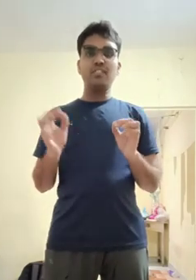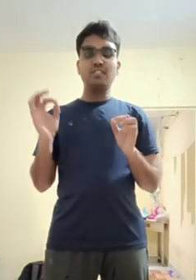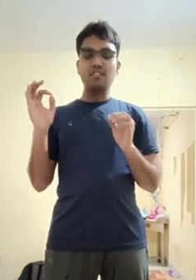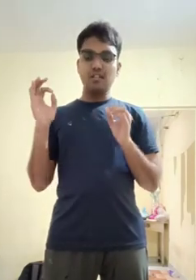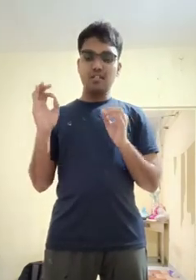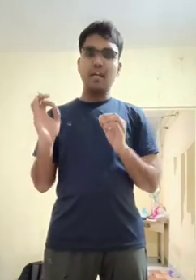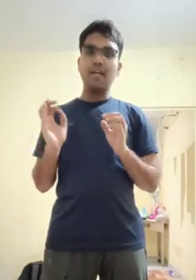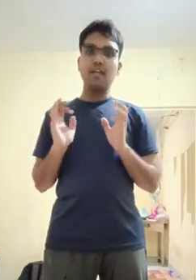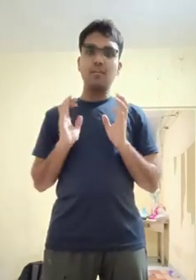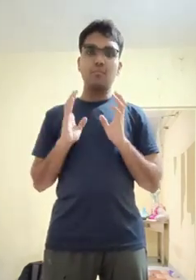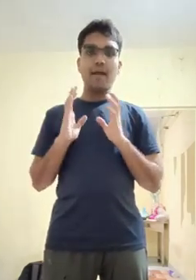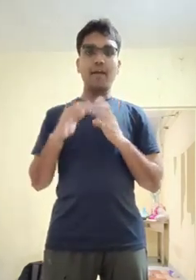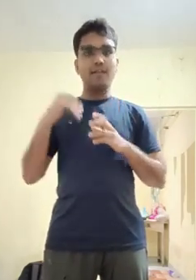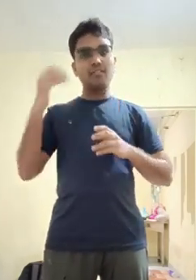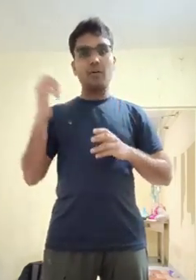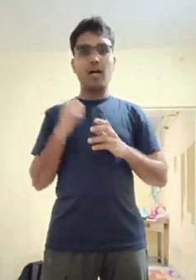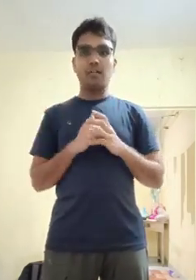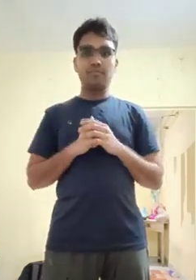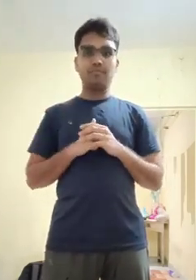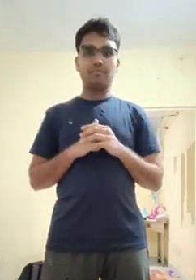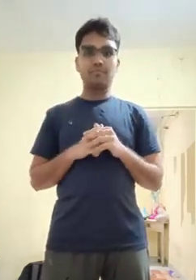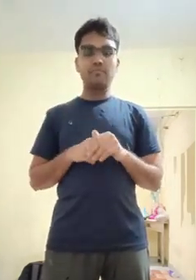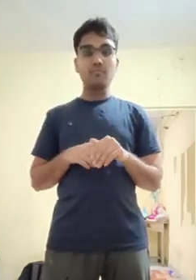is decided by Java.